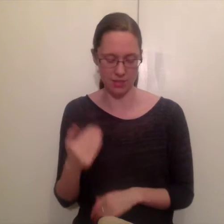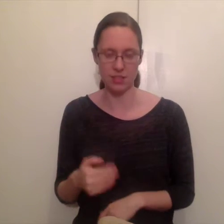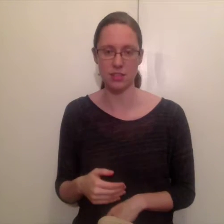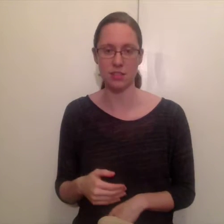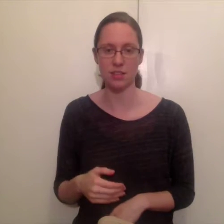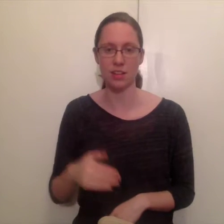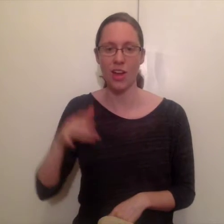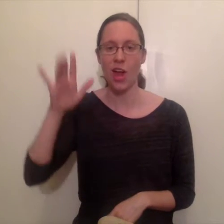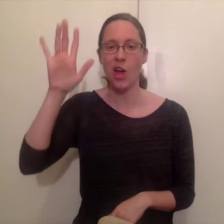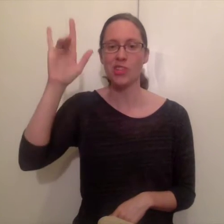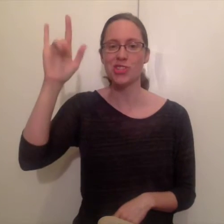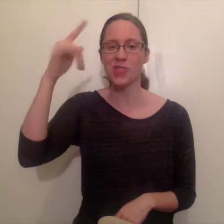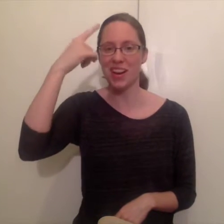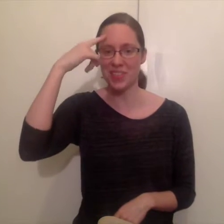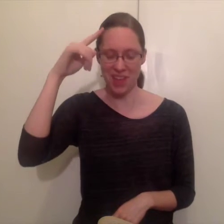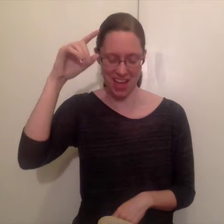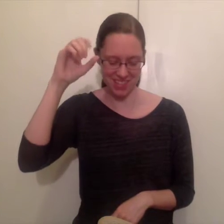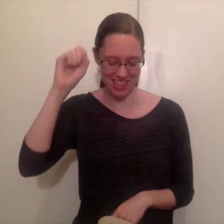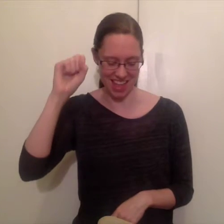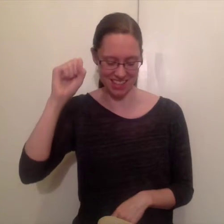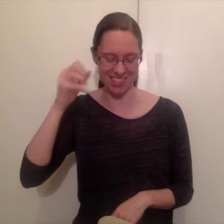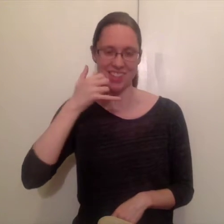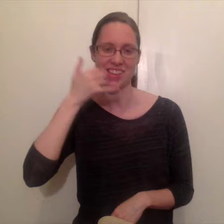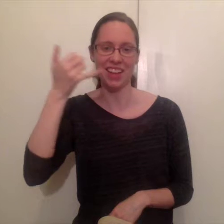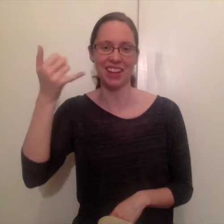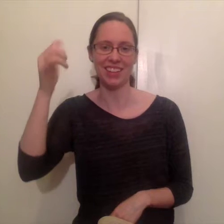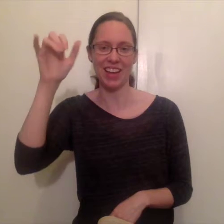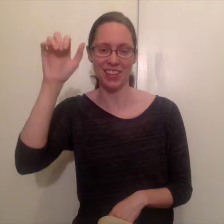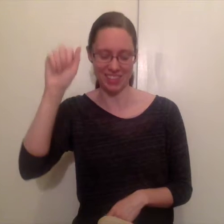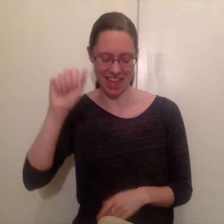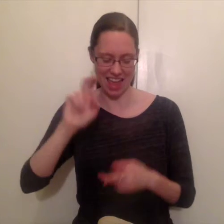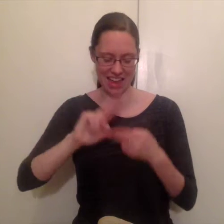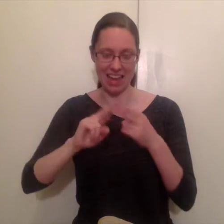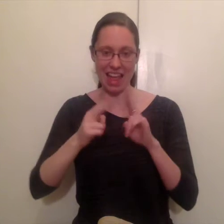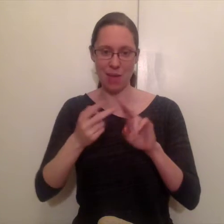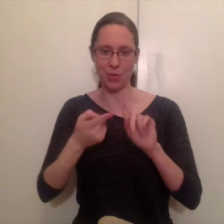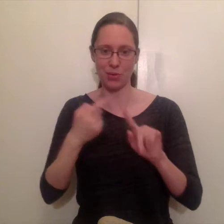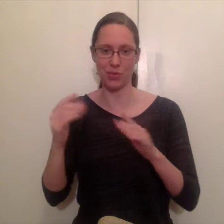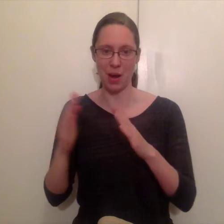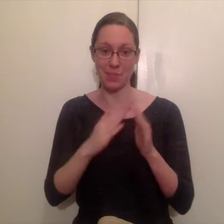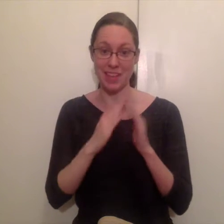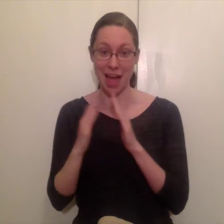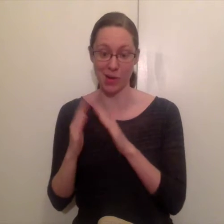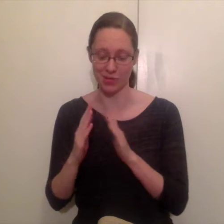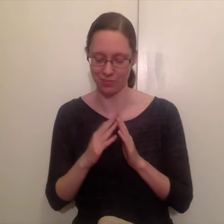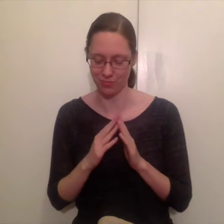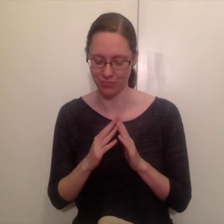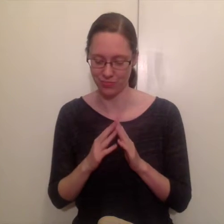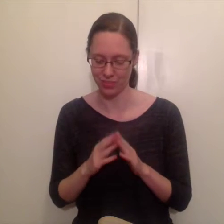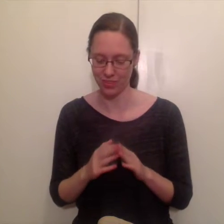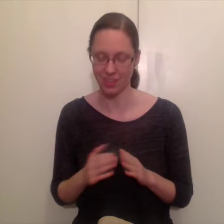asked. 25 cents, yelled a neighbor from town.